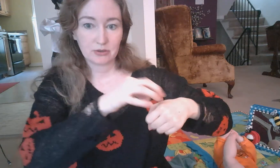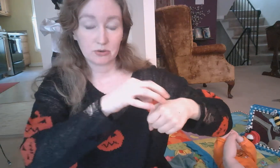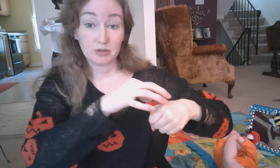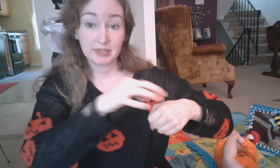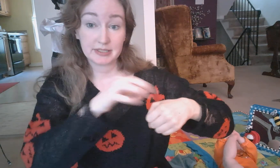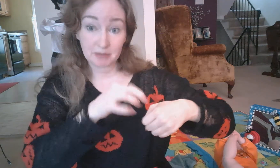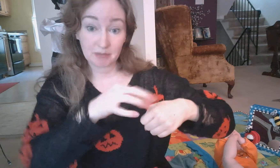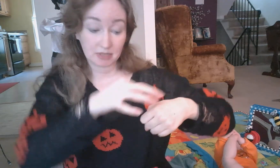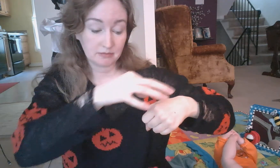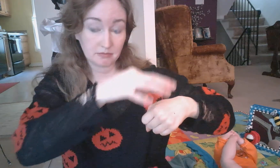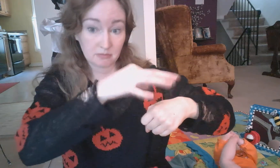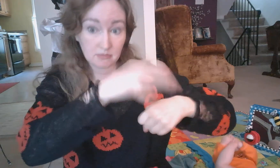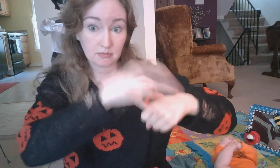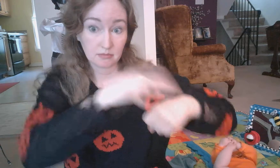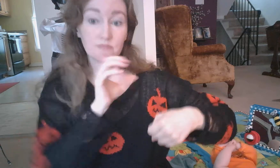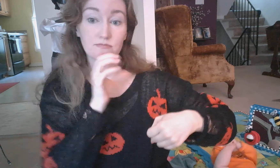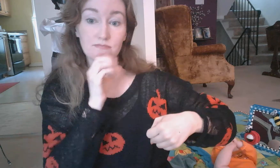So this is pumpkin.